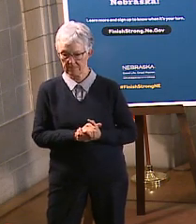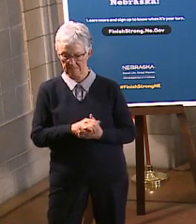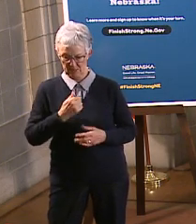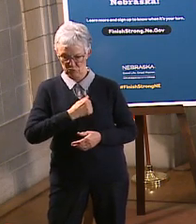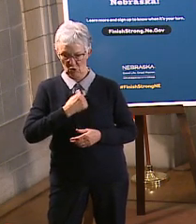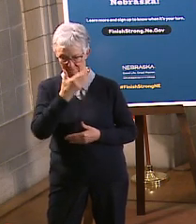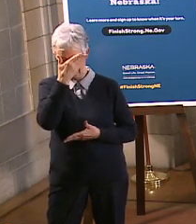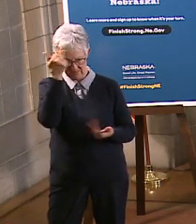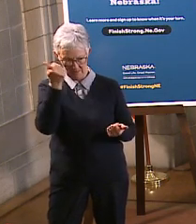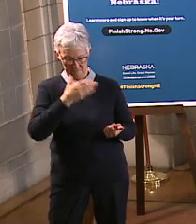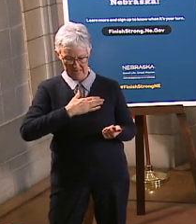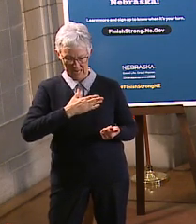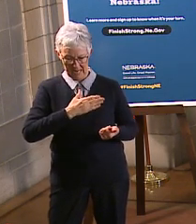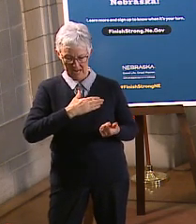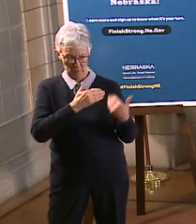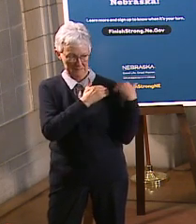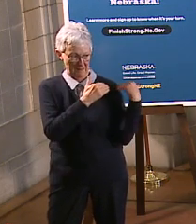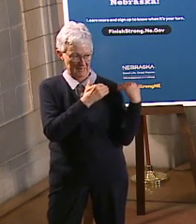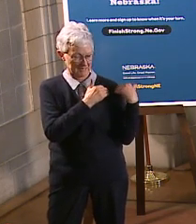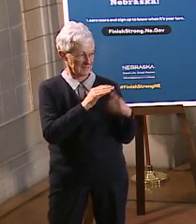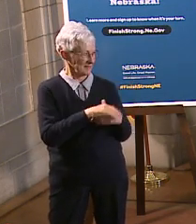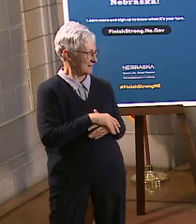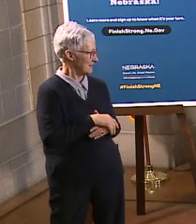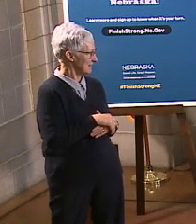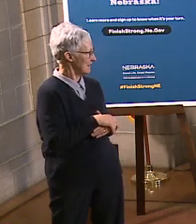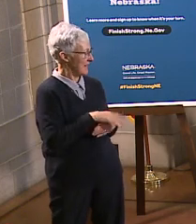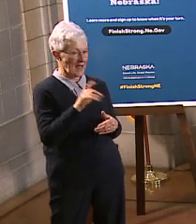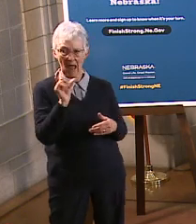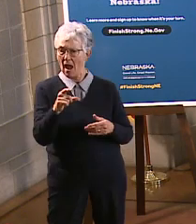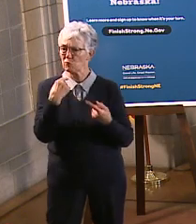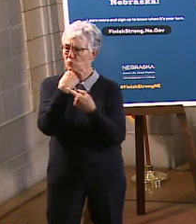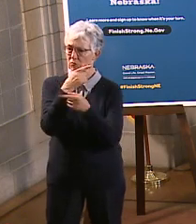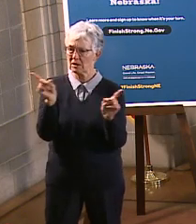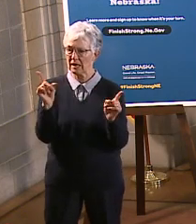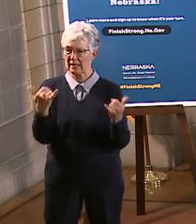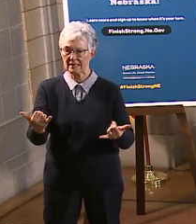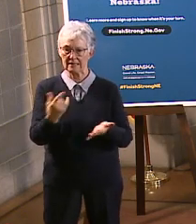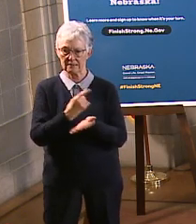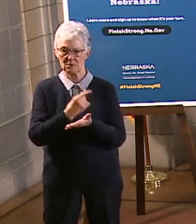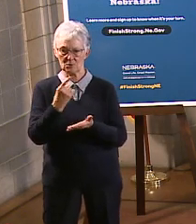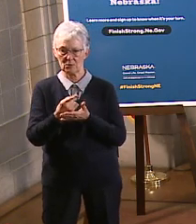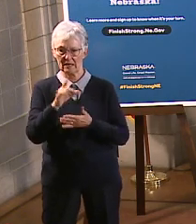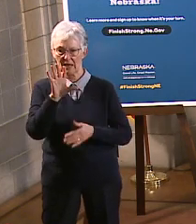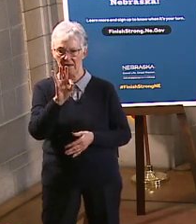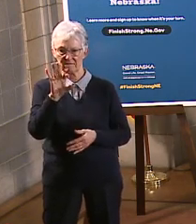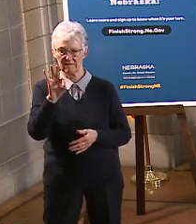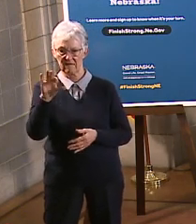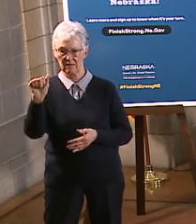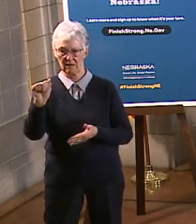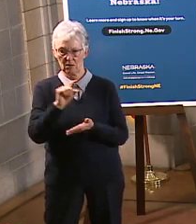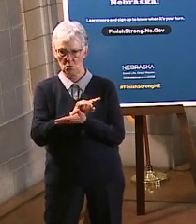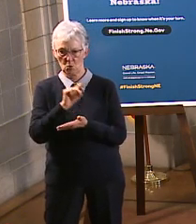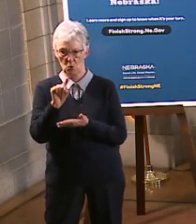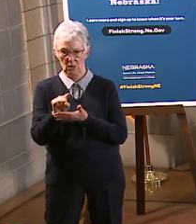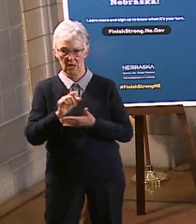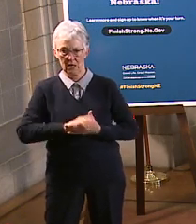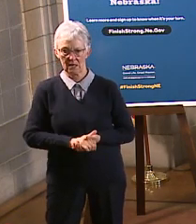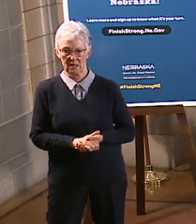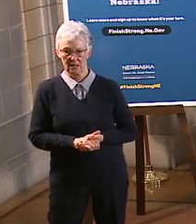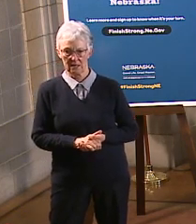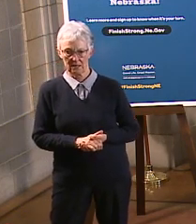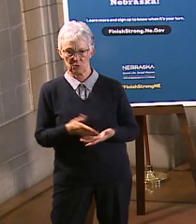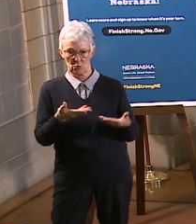forgot. I almost forgot my part here. We got to actually officially proclaim it FFA Week here in Nebraska, so hold on just a second. Let me get